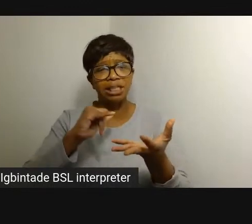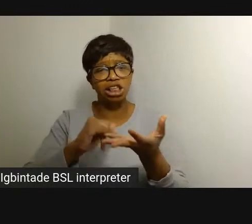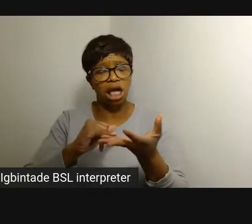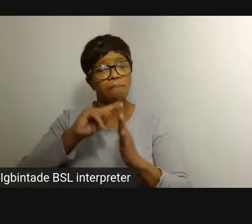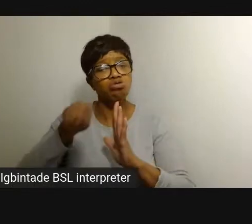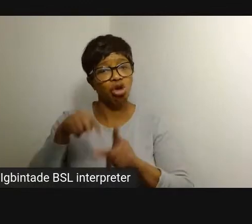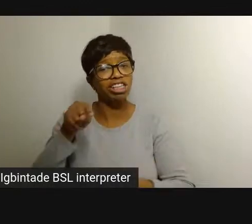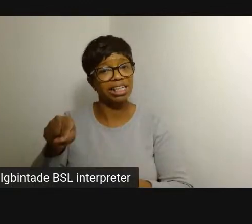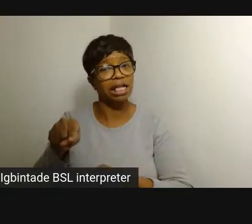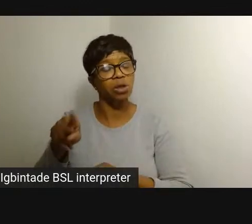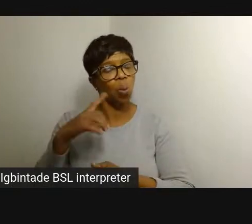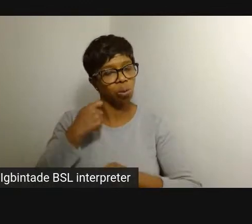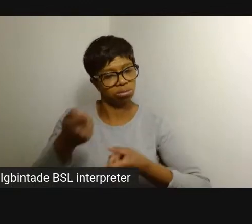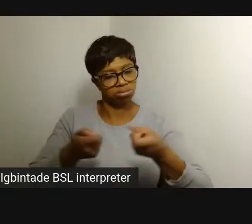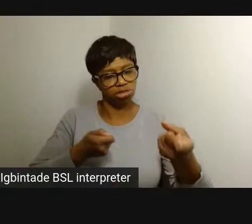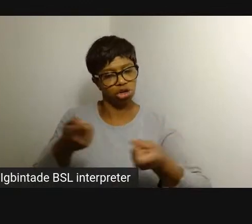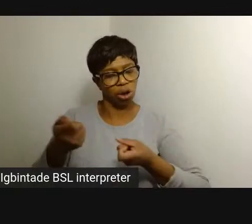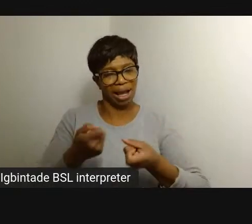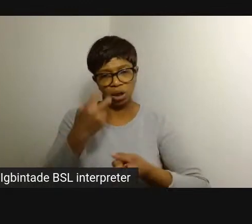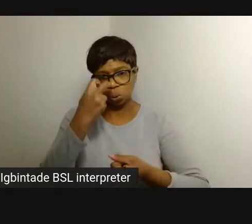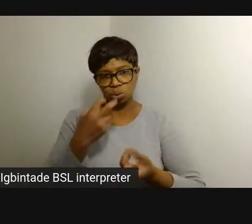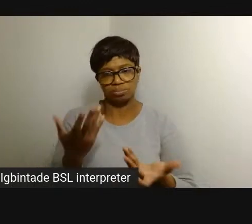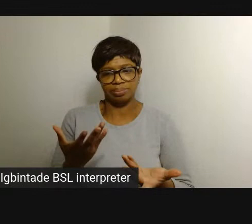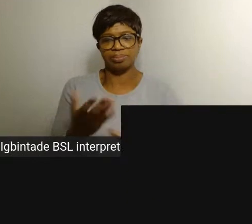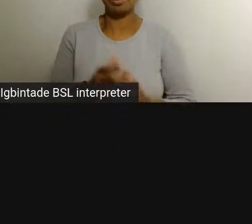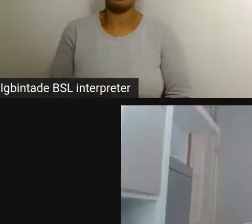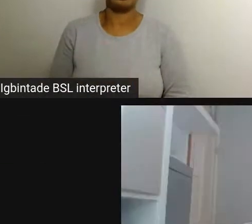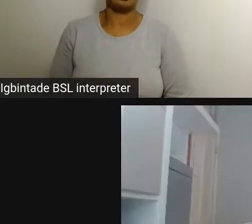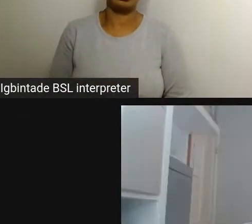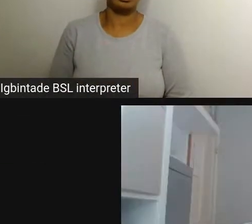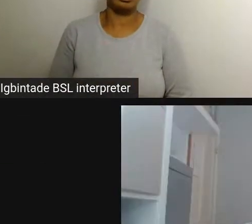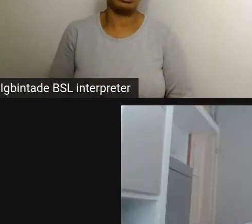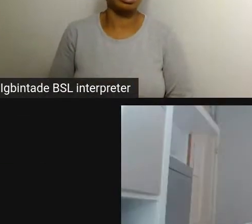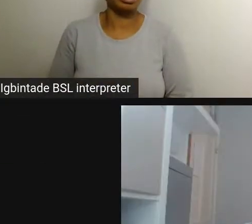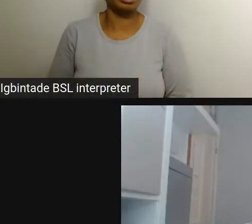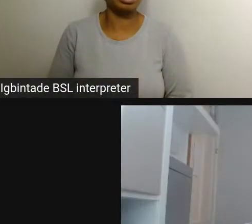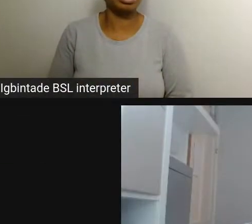will be our chair for this evening.